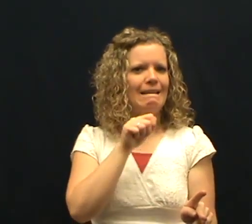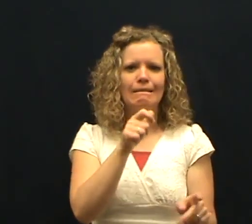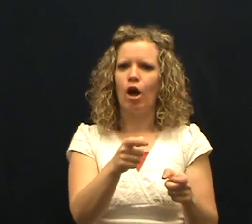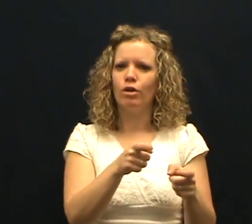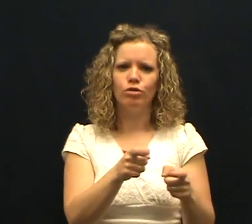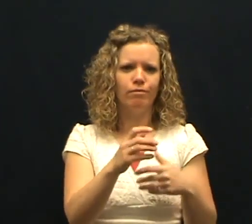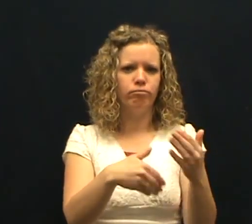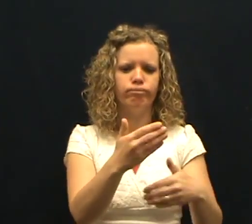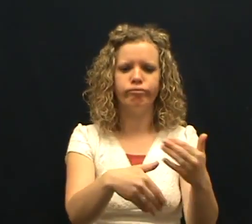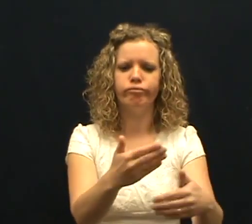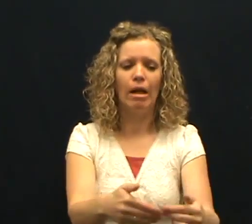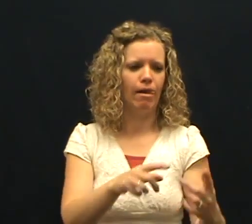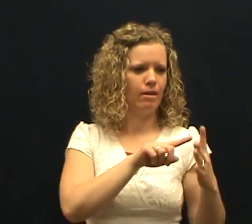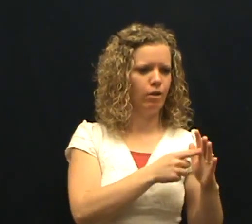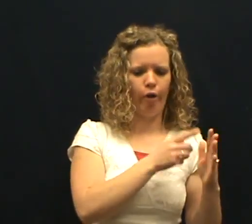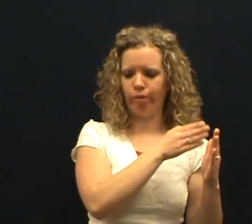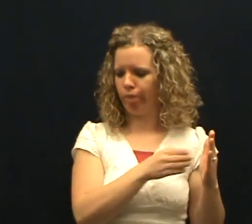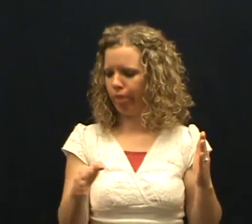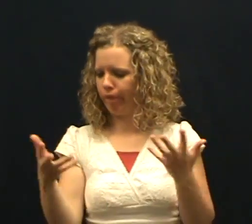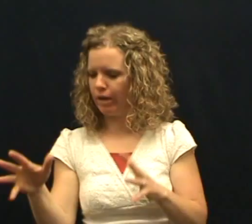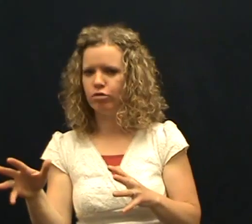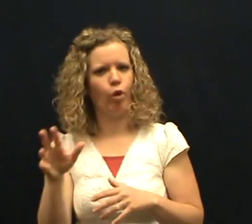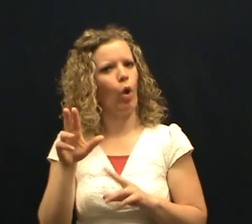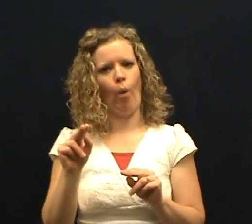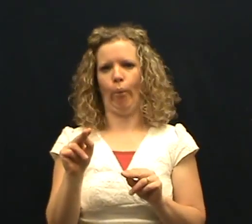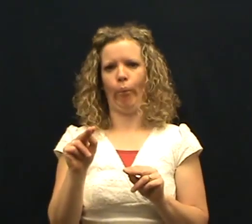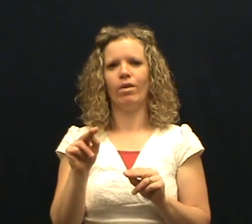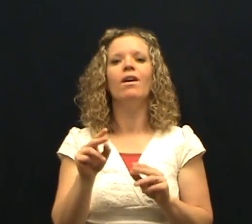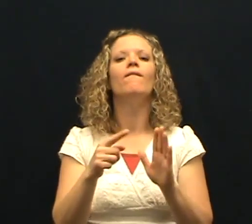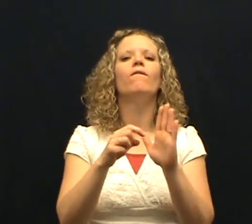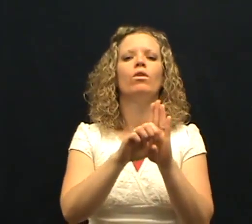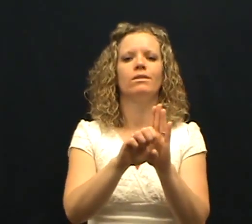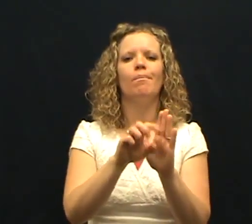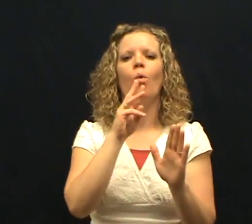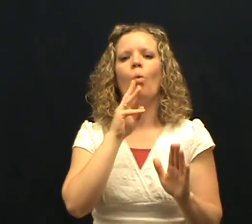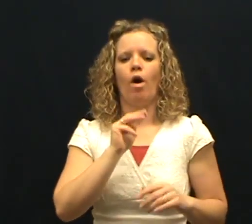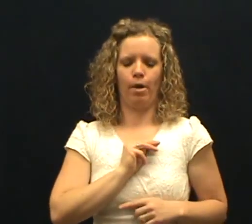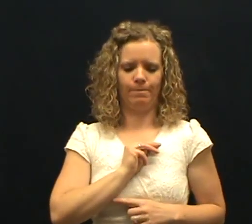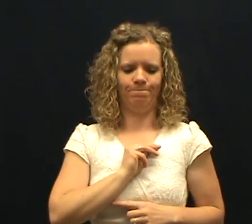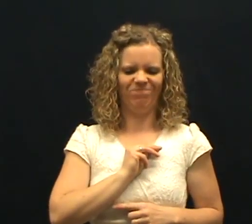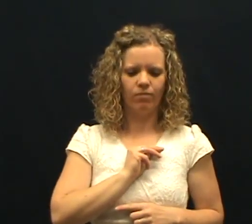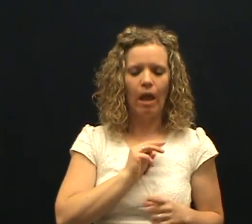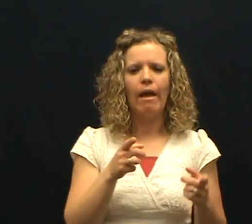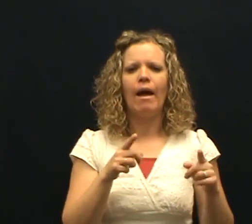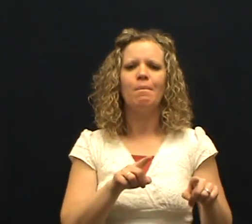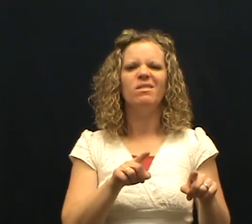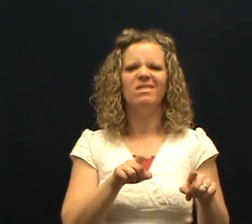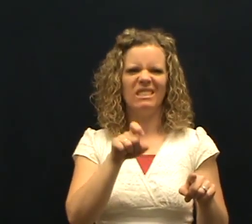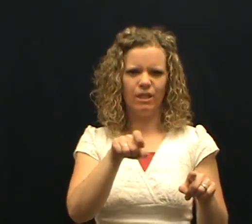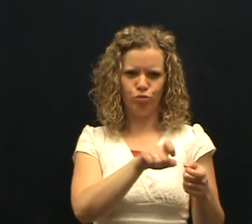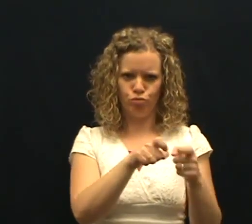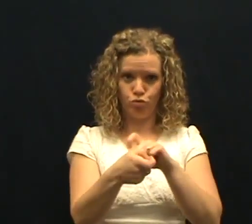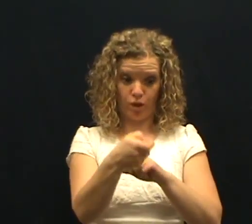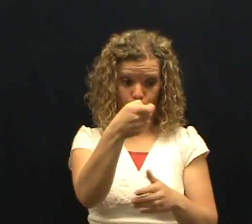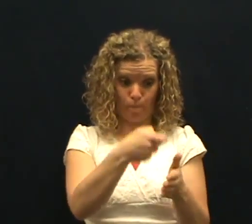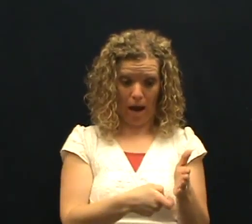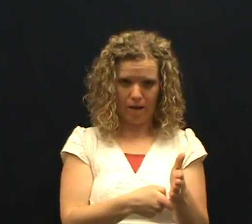again, taking the Walmart example, if there's to be a price change or adjustment at the register,